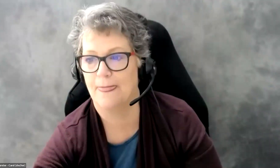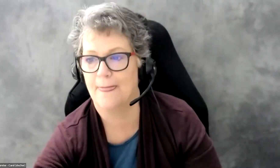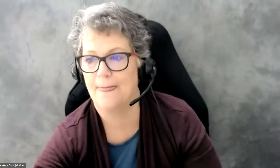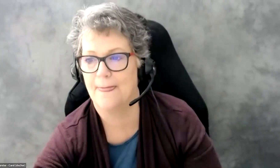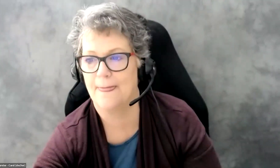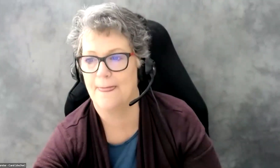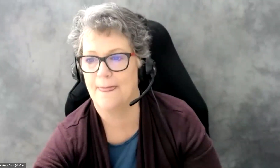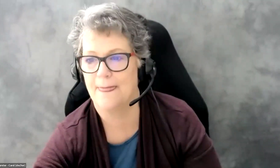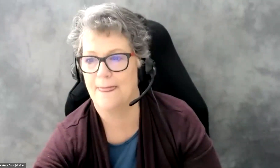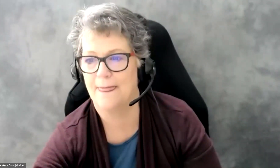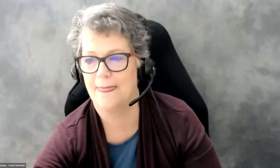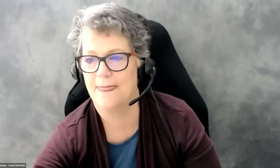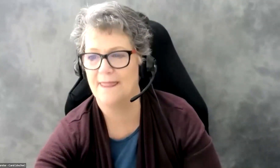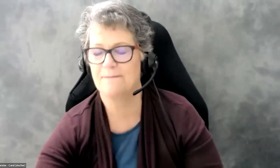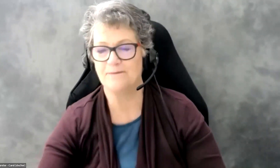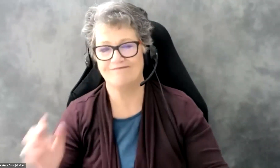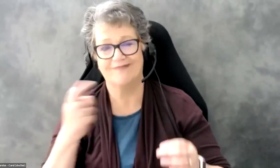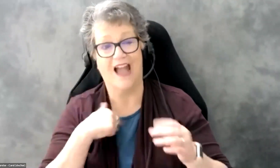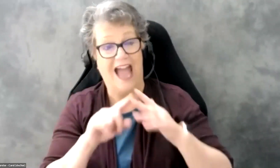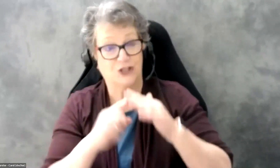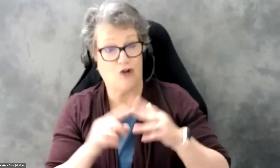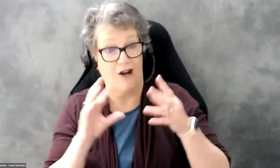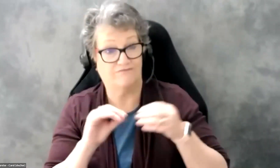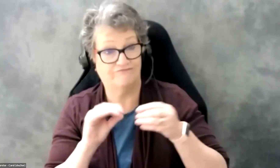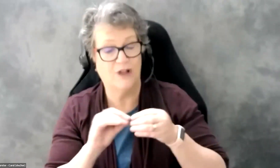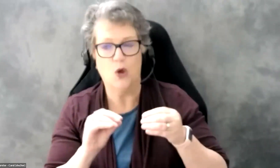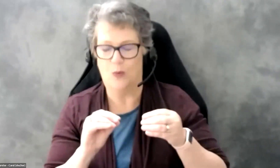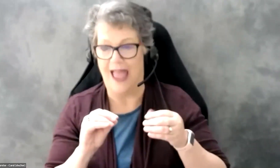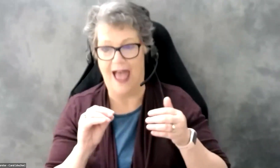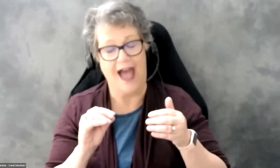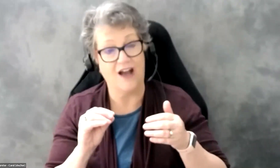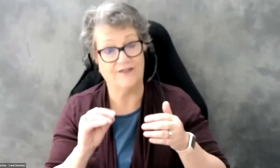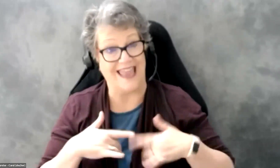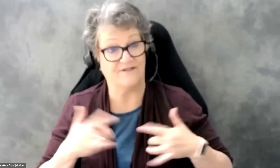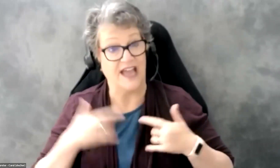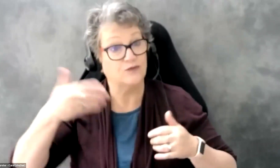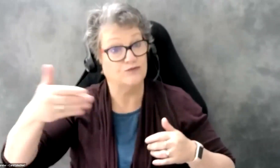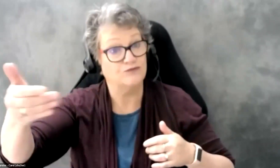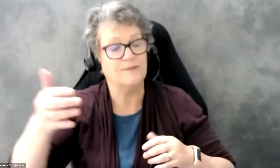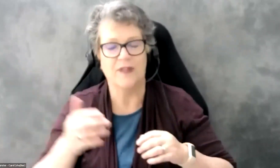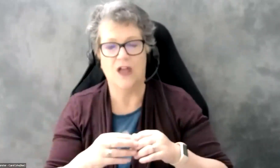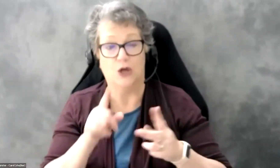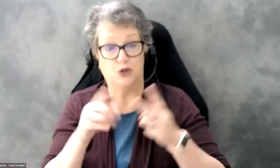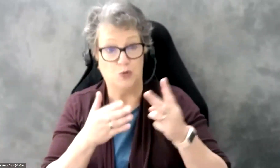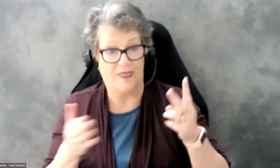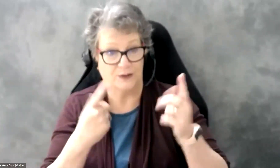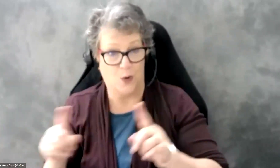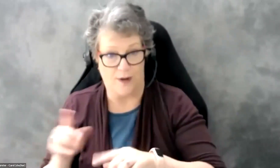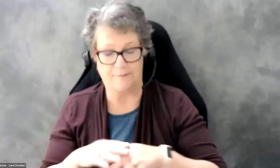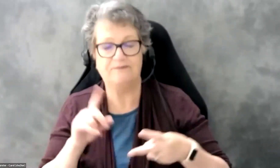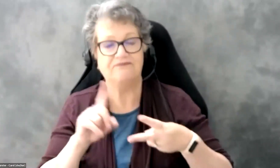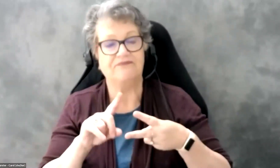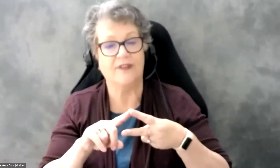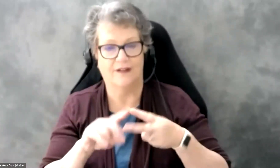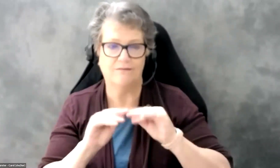I know I started by saying we have some upcoming events. And so we have two things that are kind of going on. We have obviously